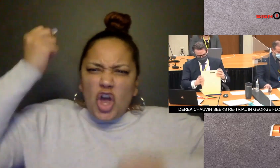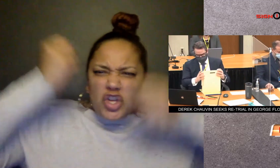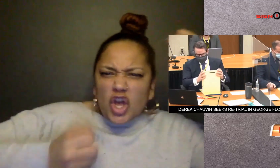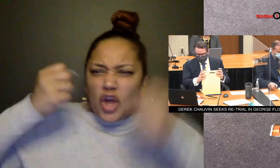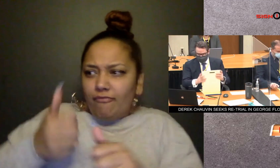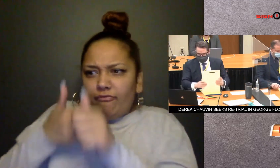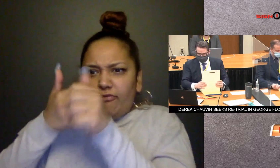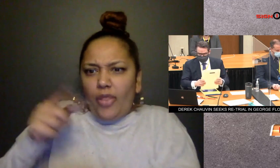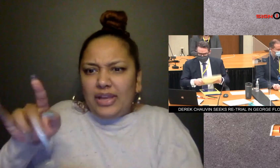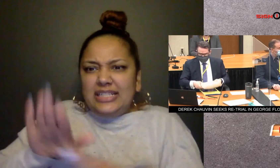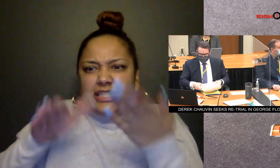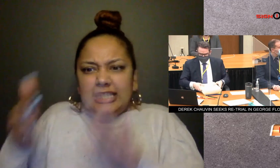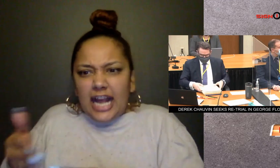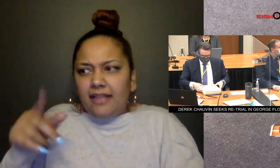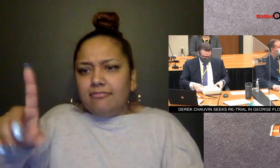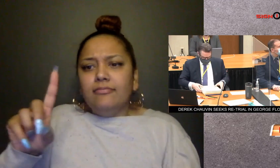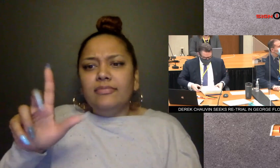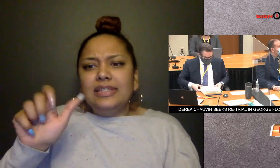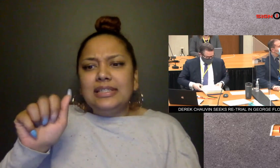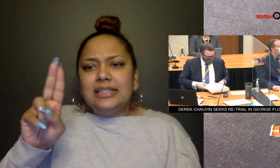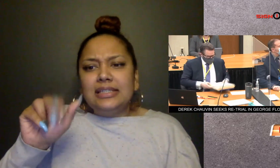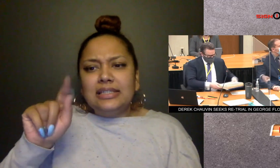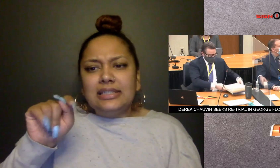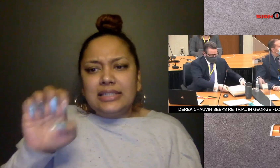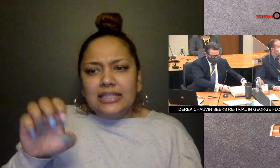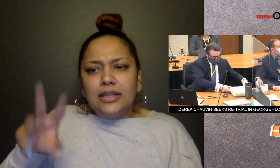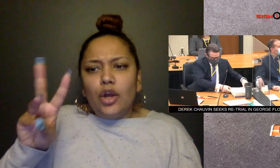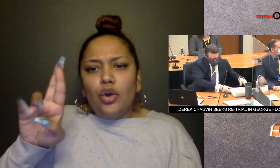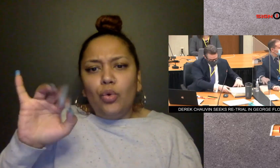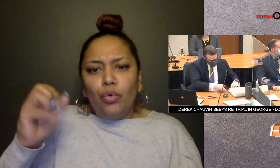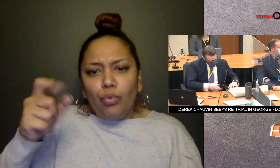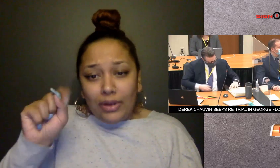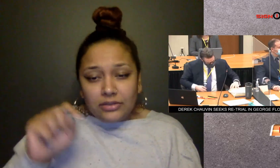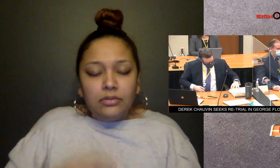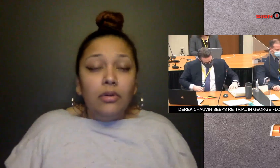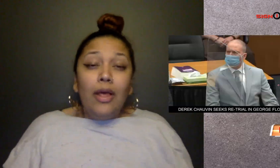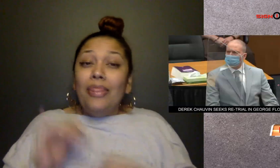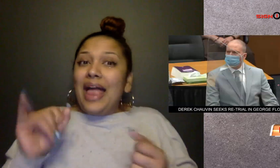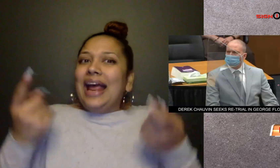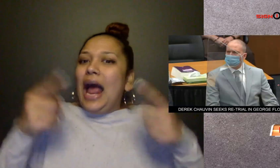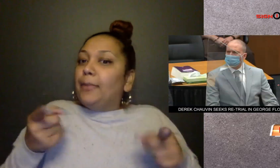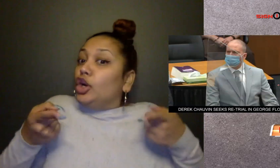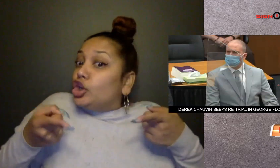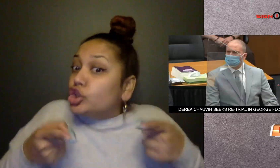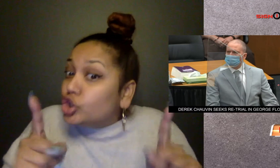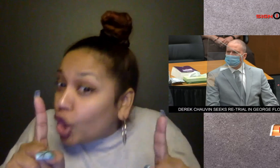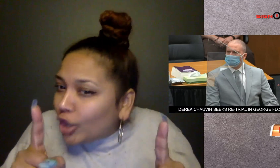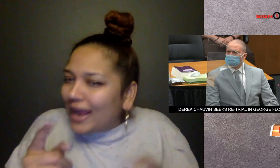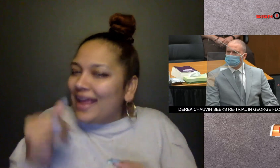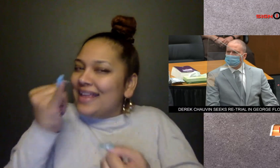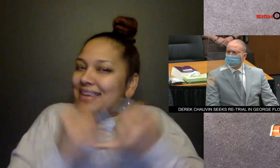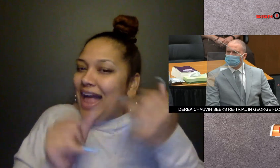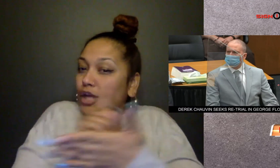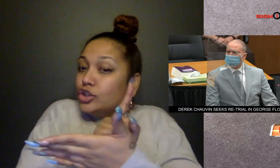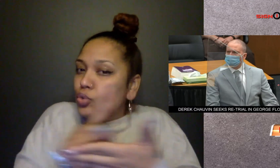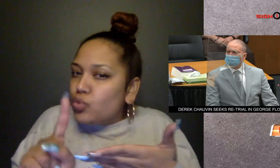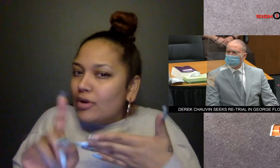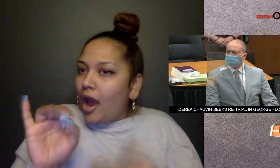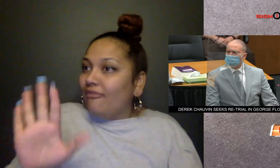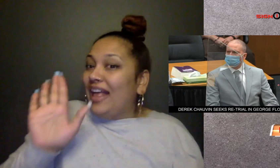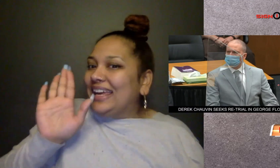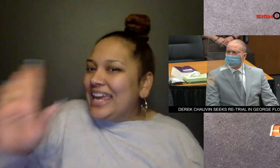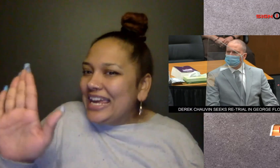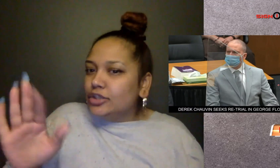protests erupted following the death of Daunte Wright which happened during the last week